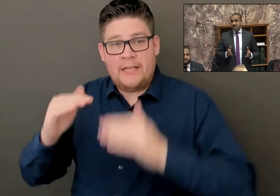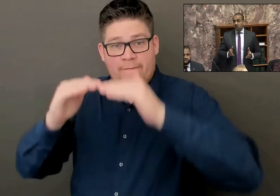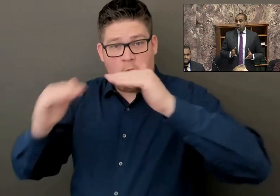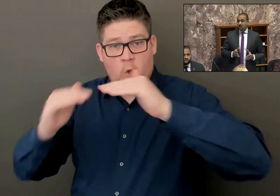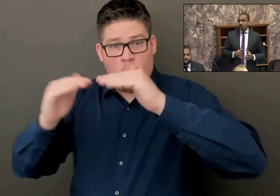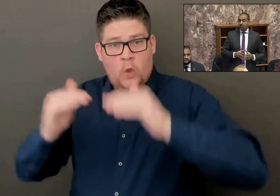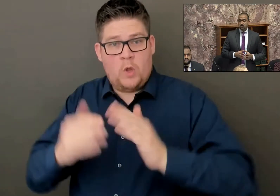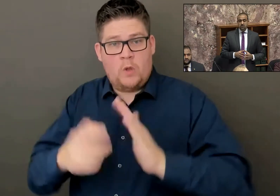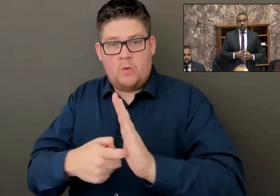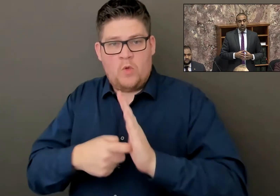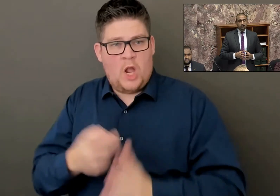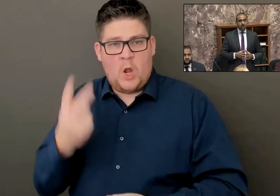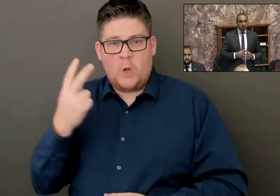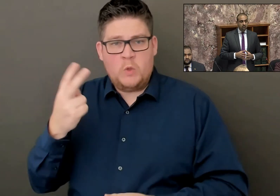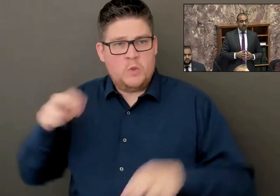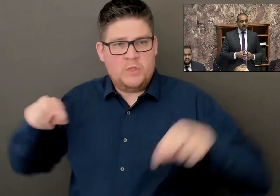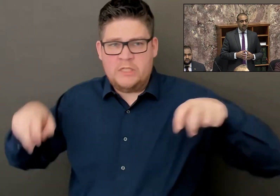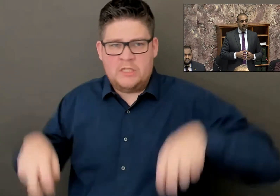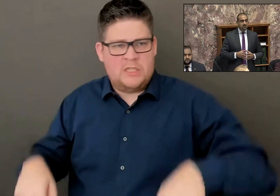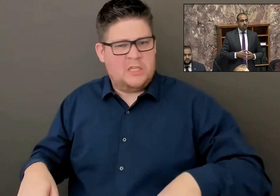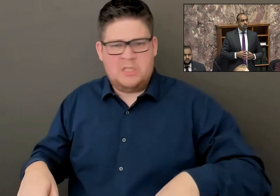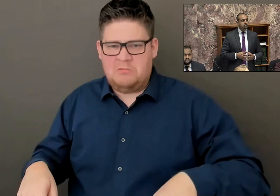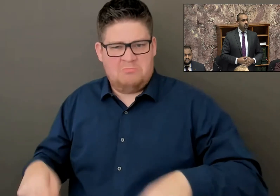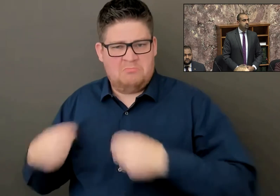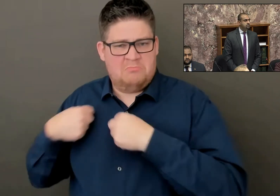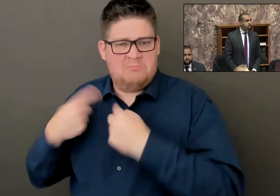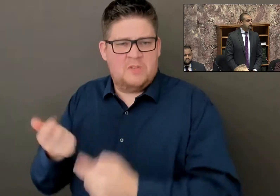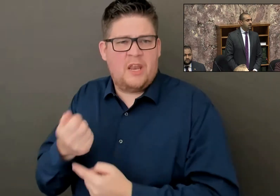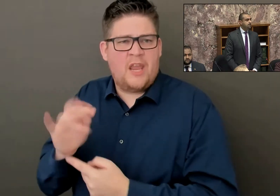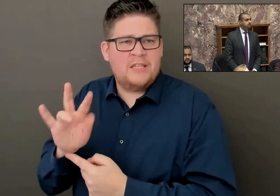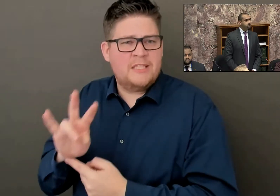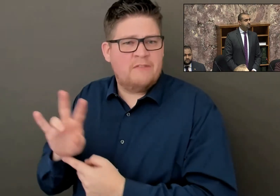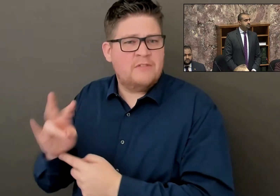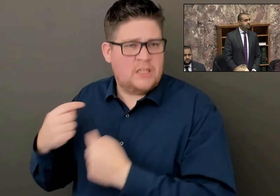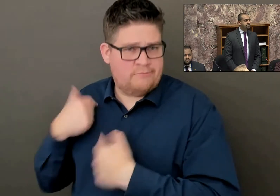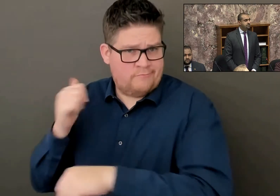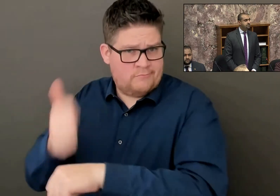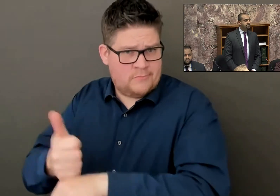met with Seattle fire officials who informed me.